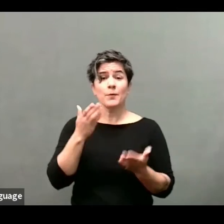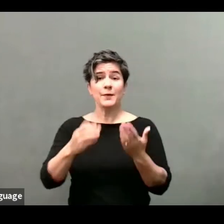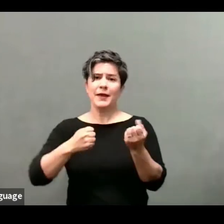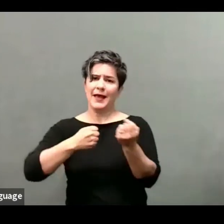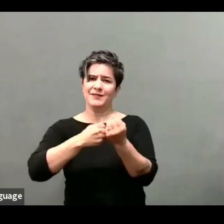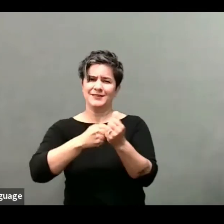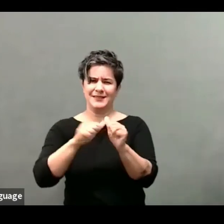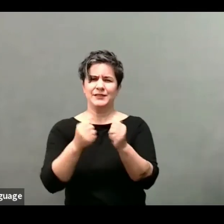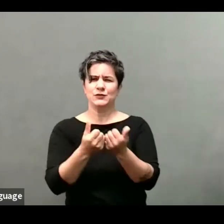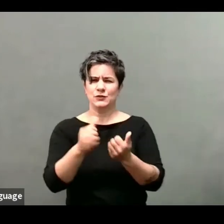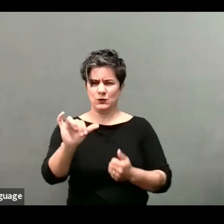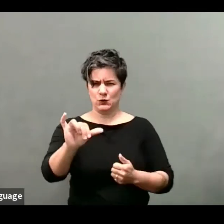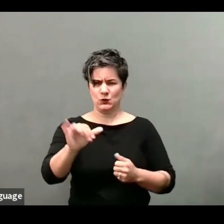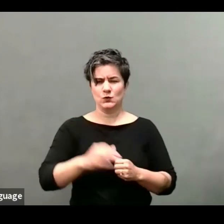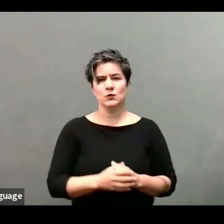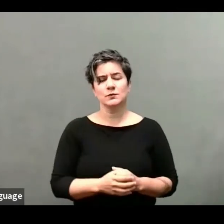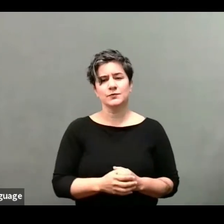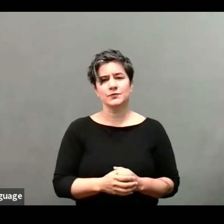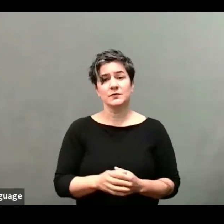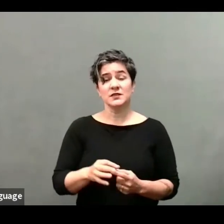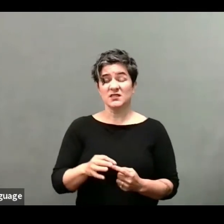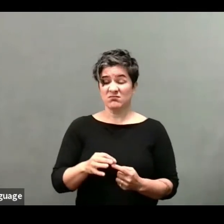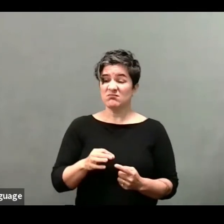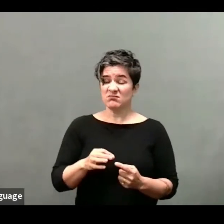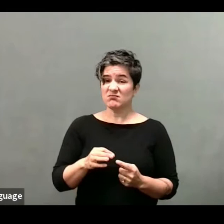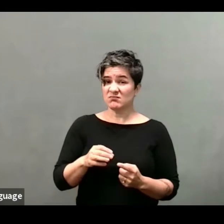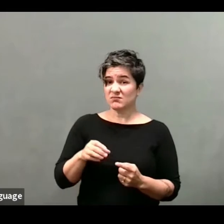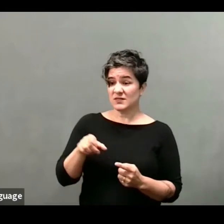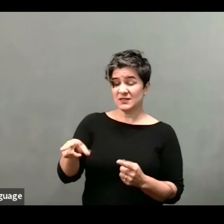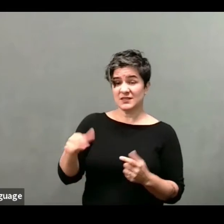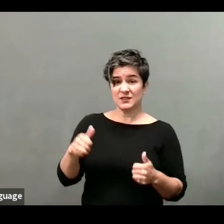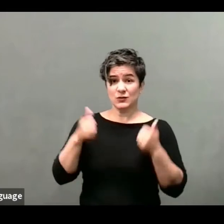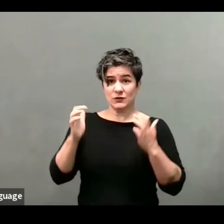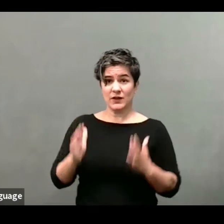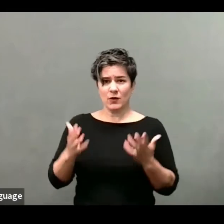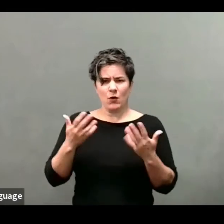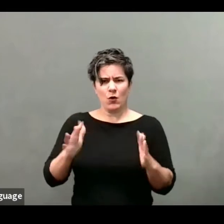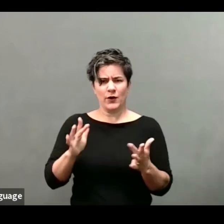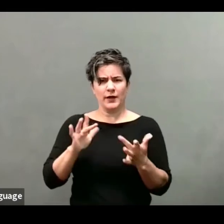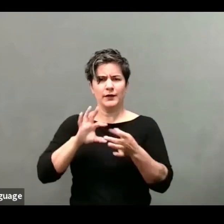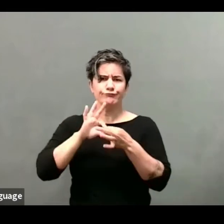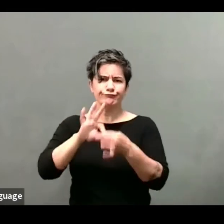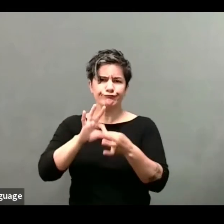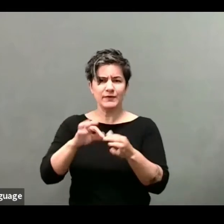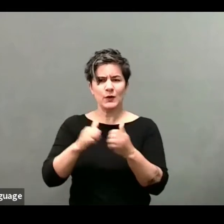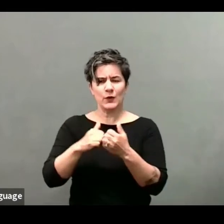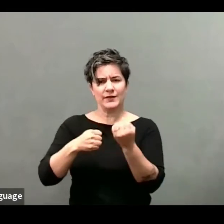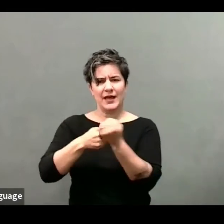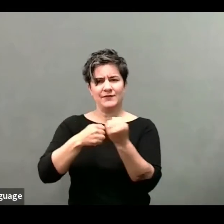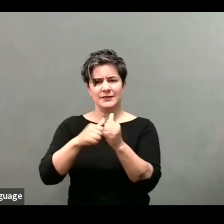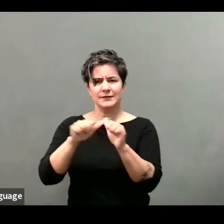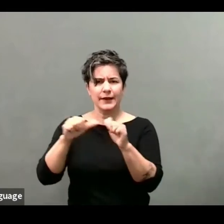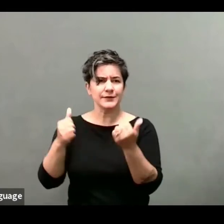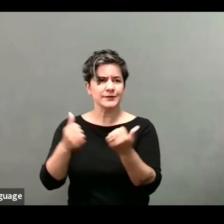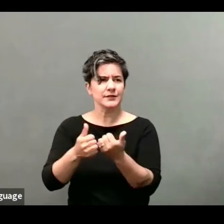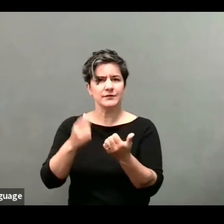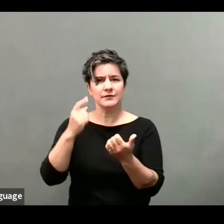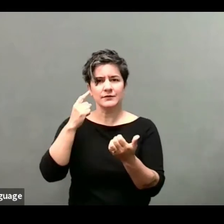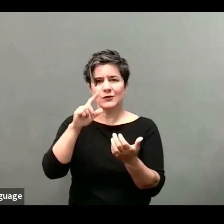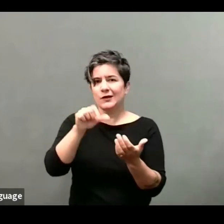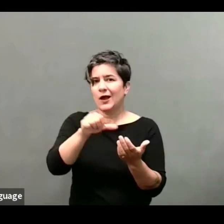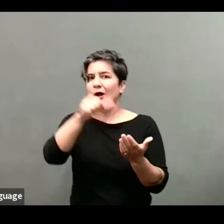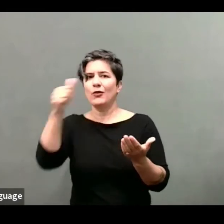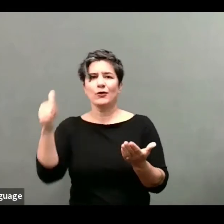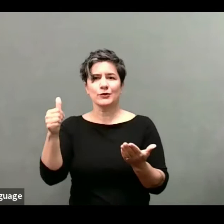agencies, especially if survivors already have contact with an advocacy agency through